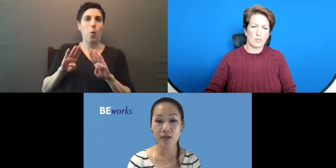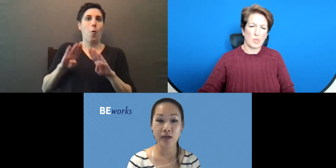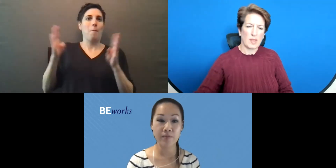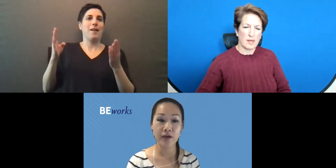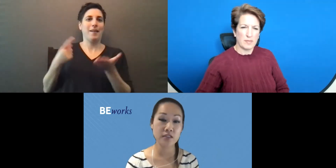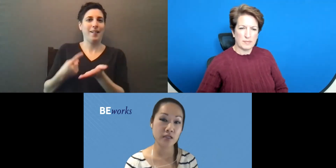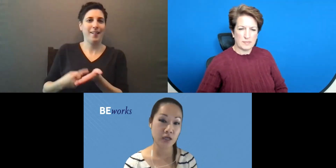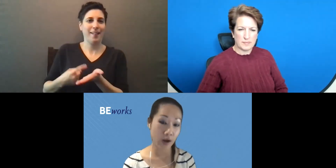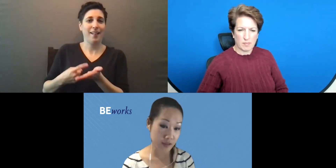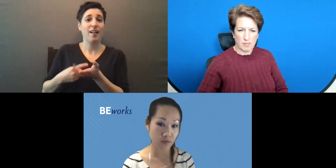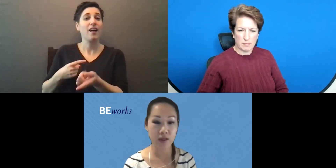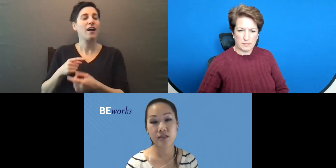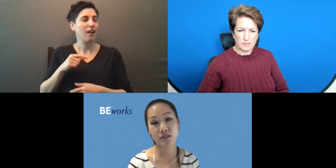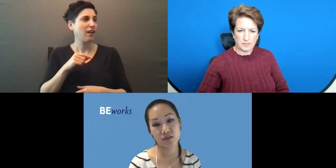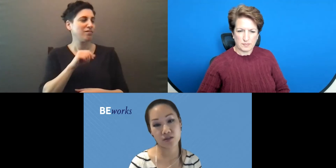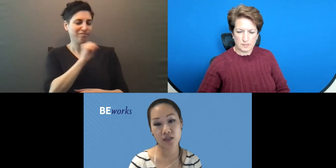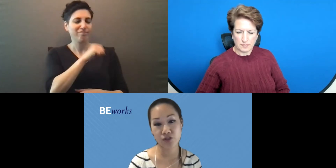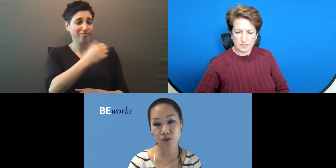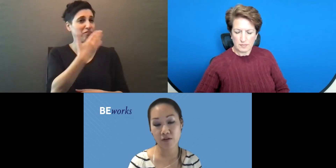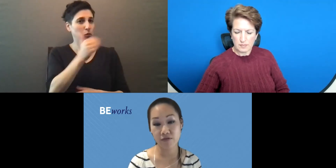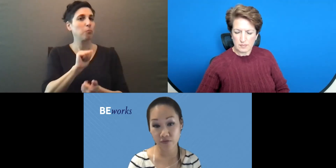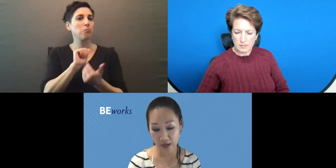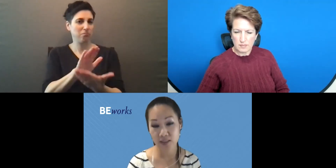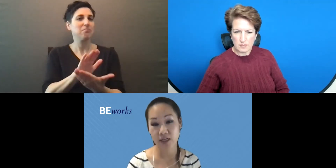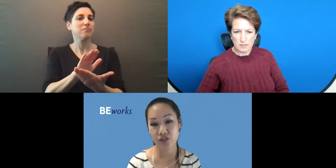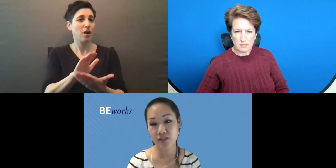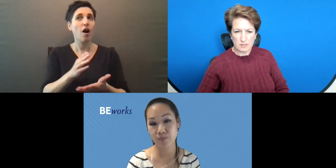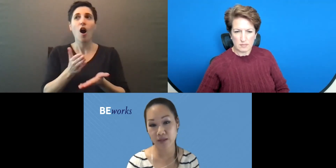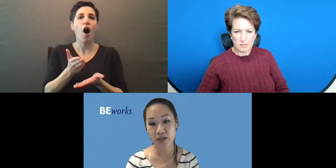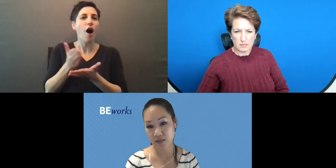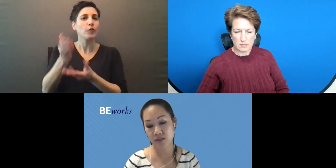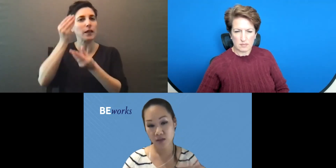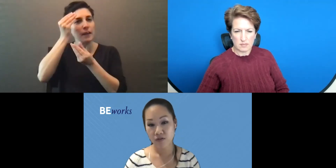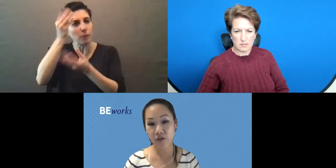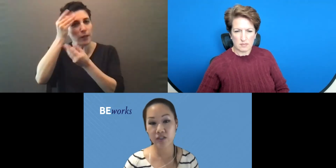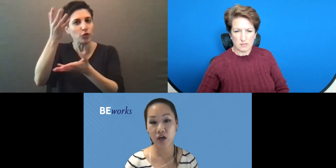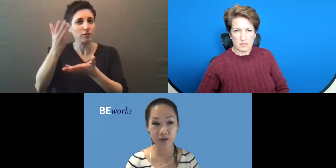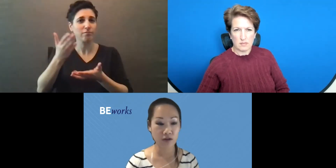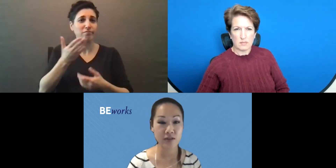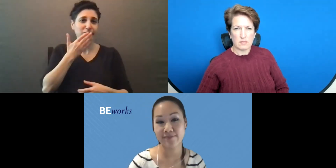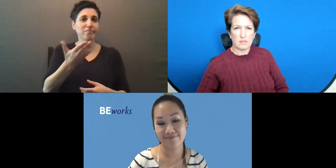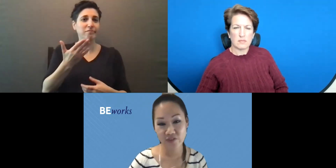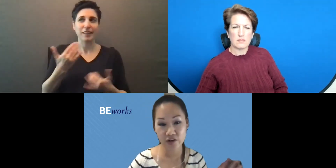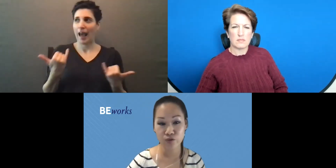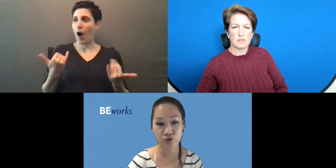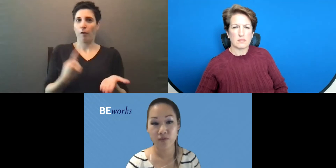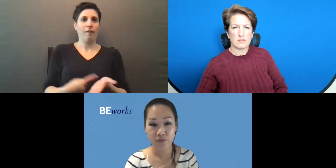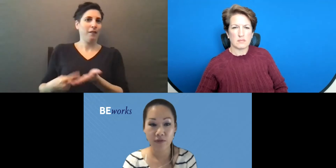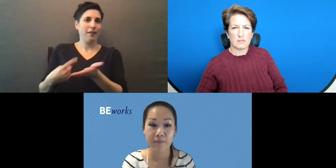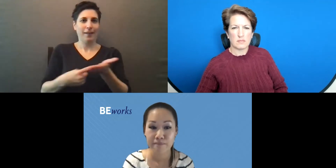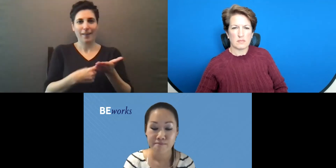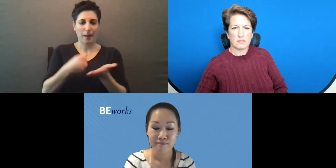information that's not directly related to the issue of vaccinations, but that is very topical and very neutral.